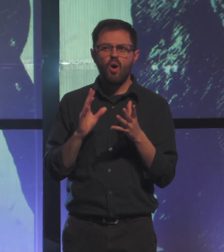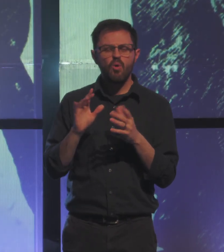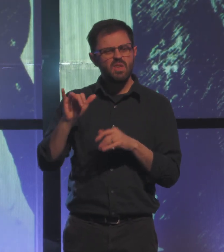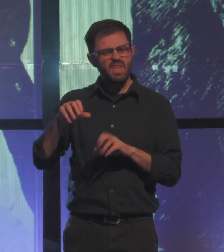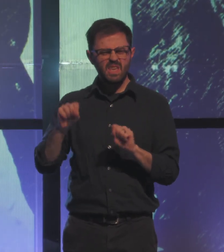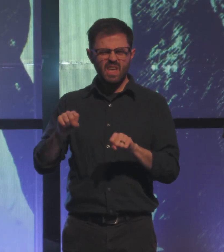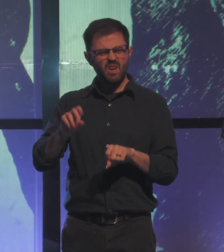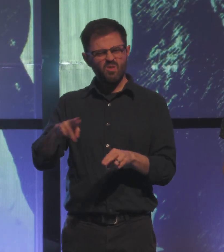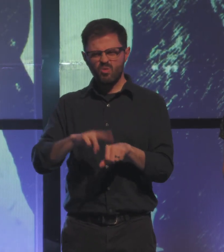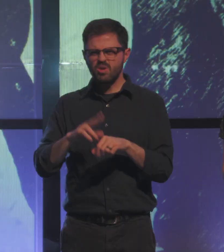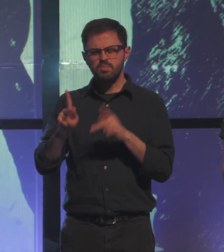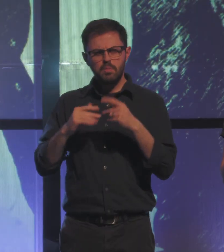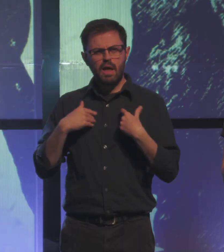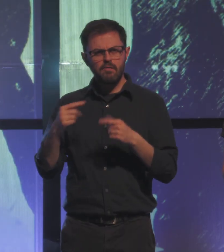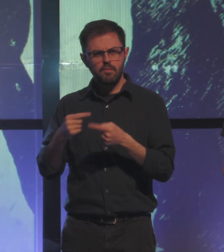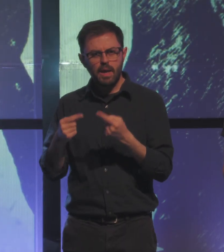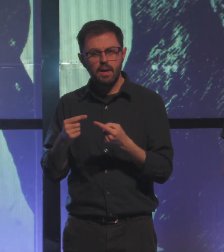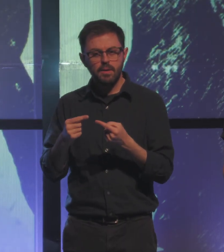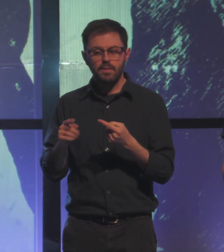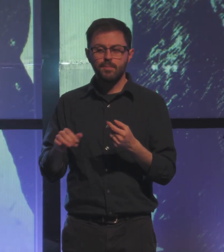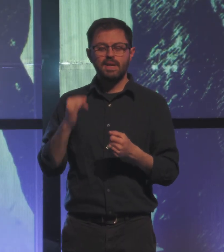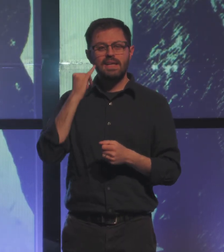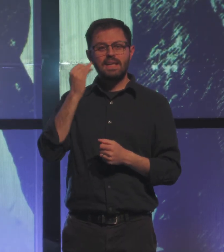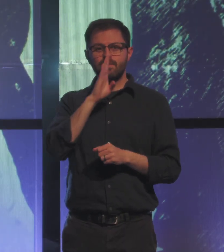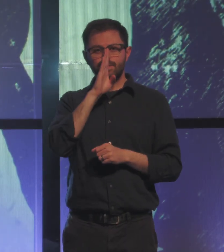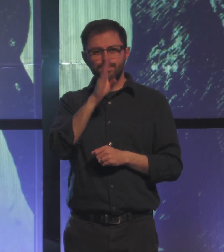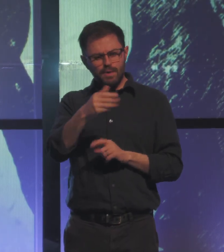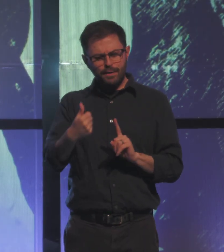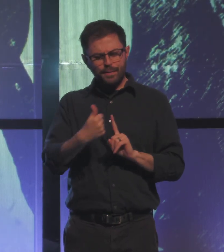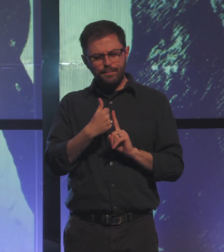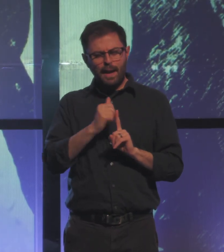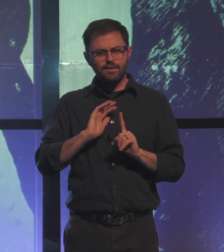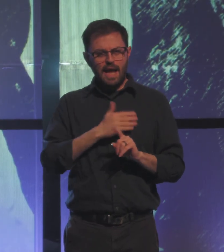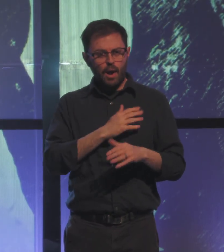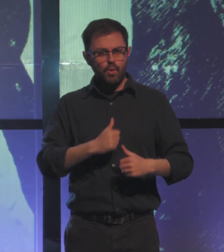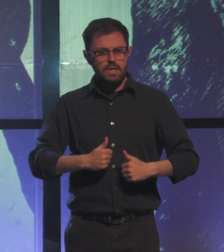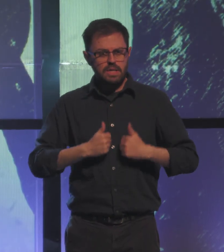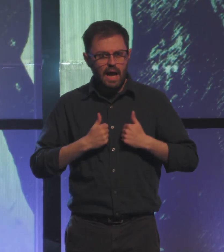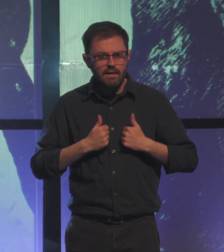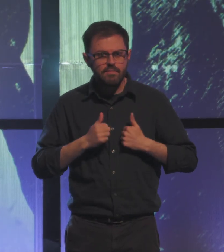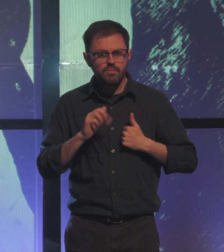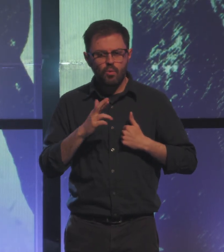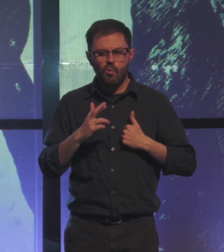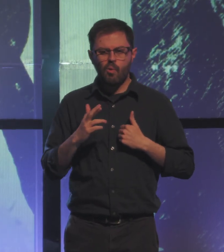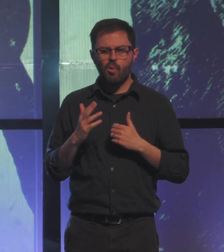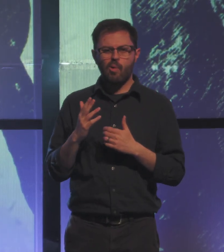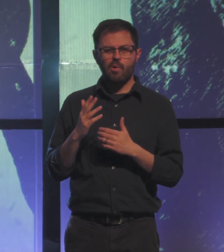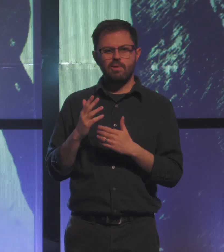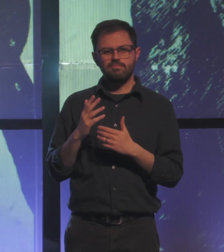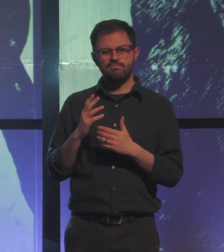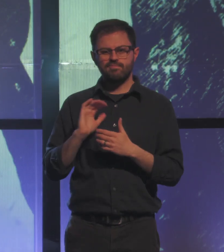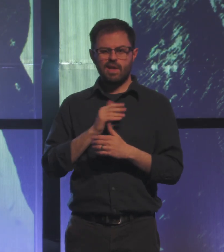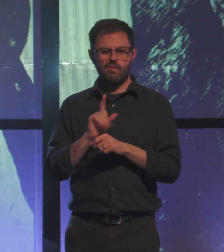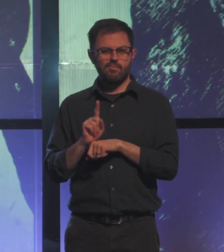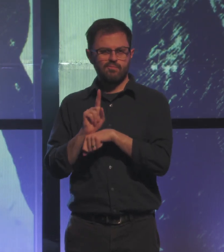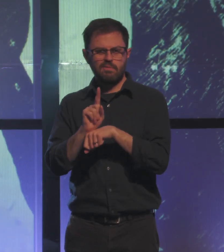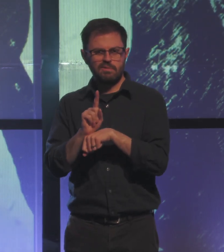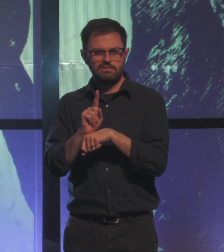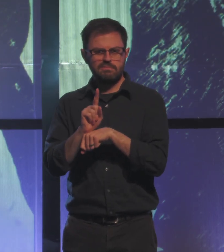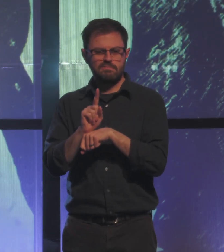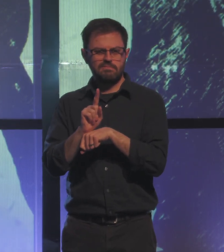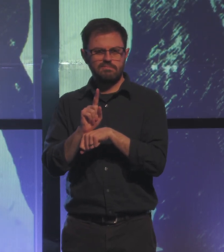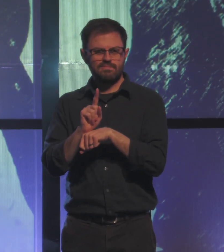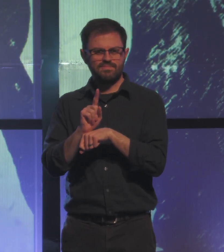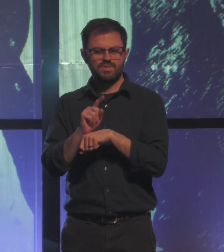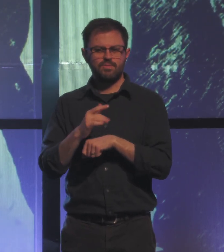to directly impact our privilege and our flow of life, we much prefer to silence it and look away.